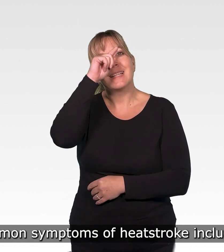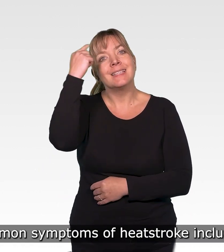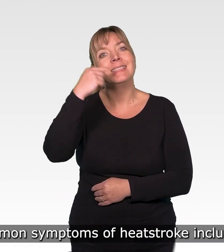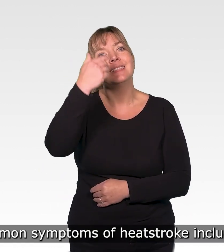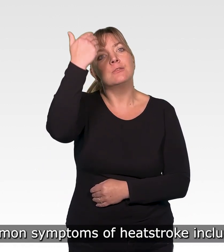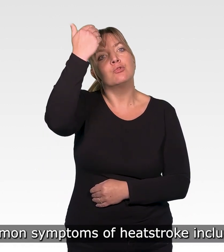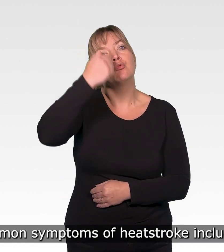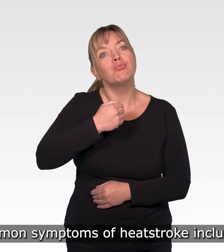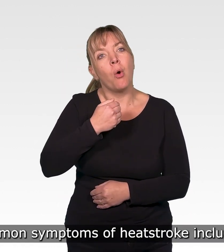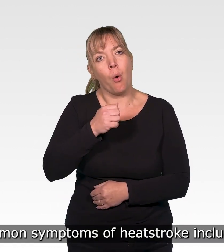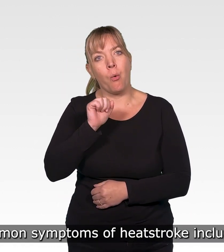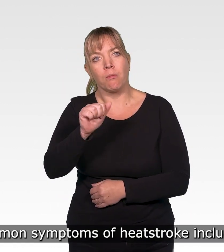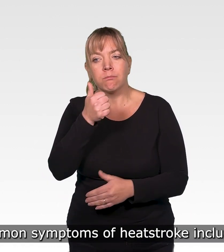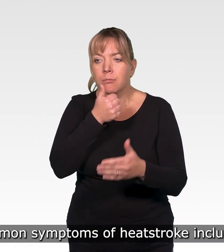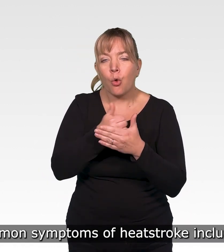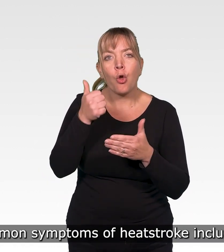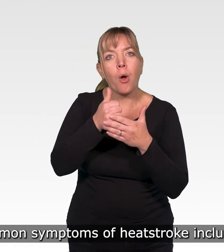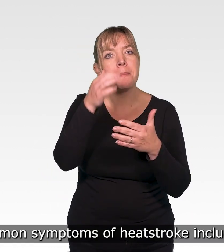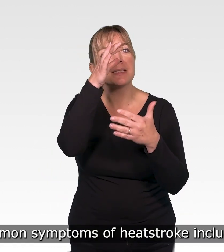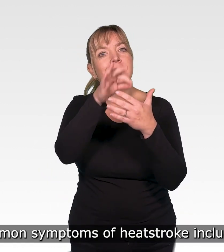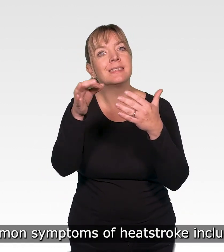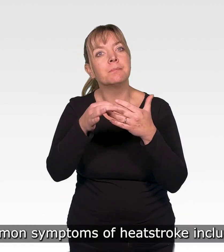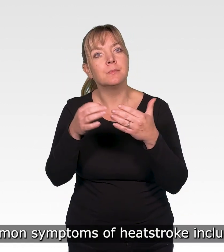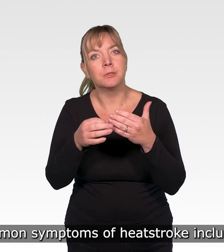Common symptoms of heat stroke include